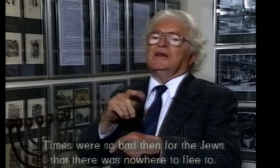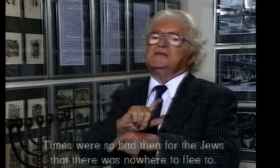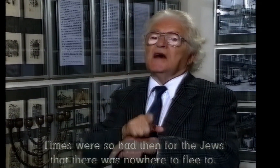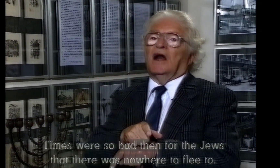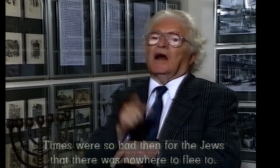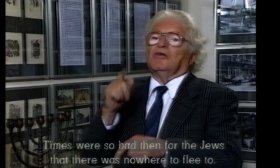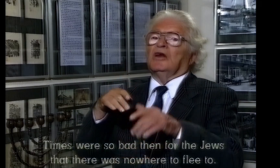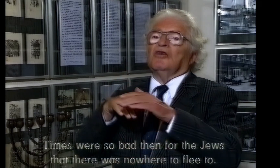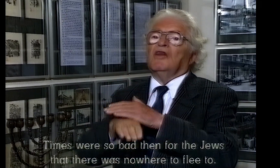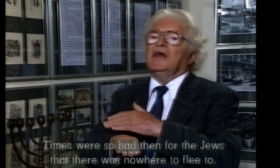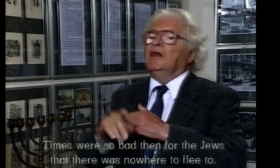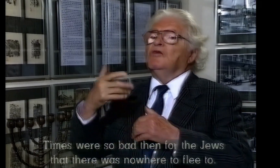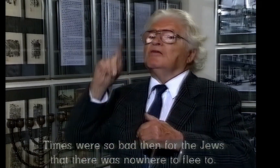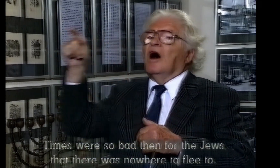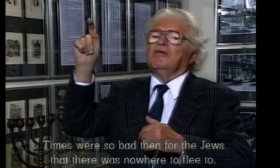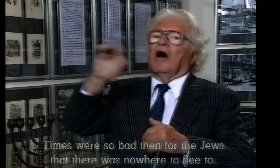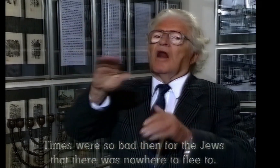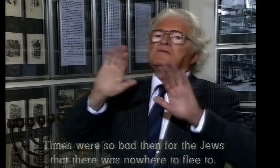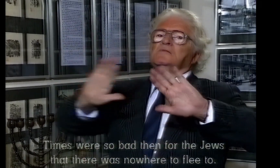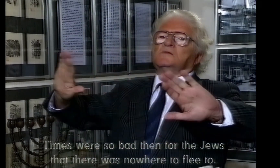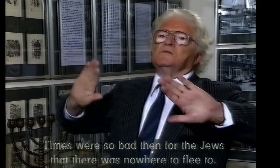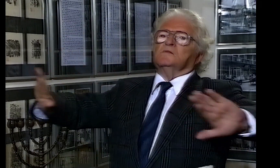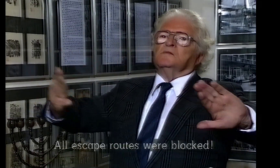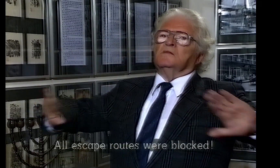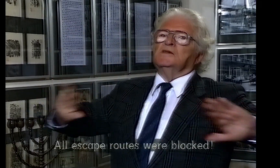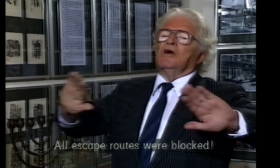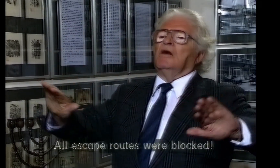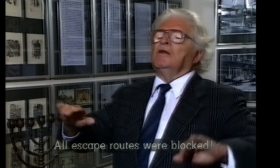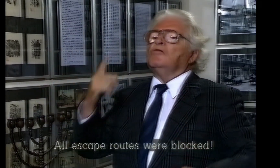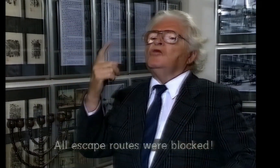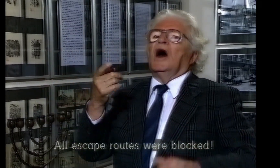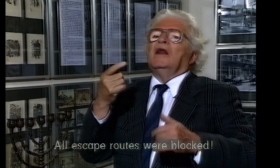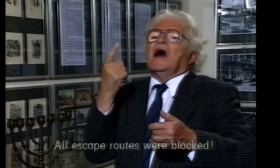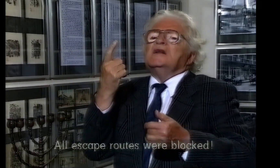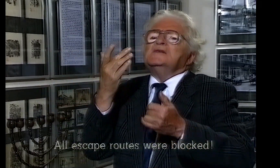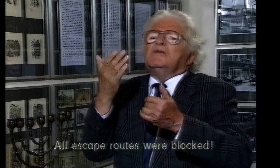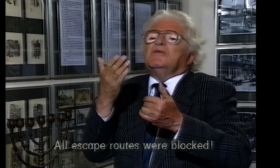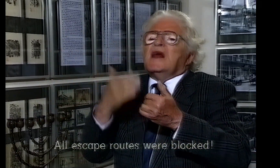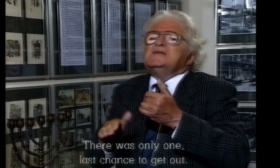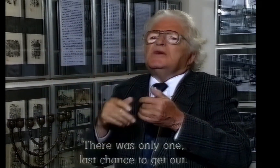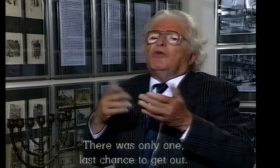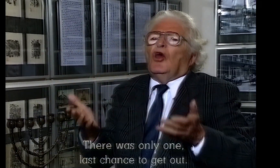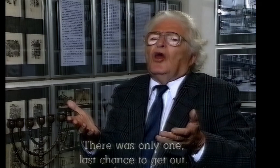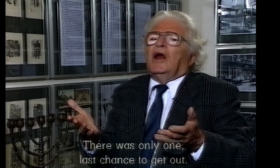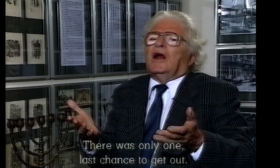Times were so bad then for the Jews that there was nowhere to flee to. All escape routes were blocked. There was only this